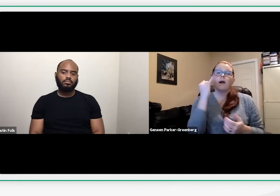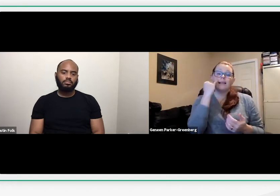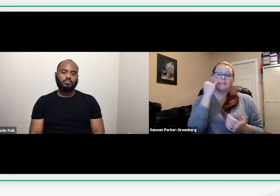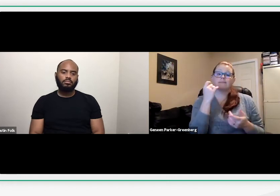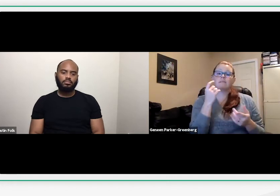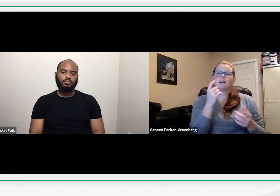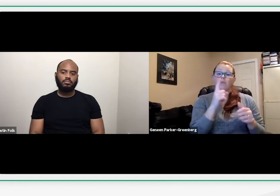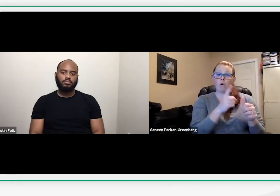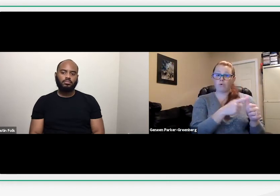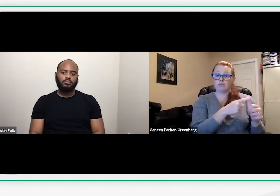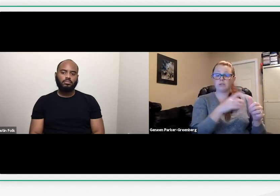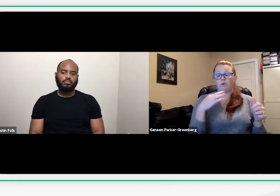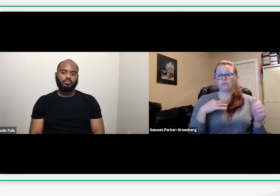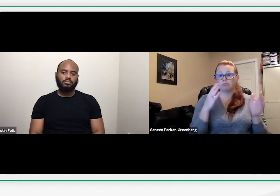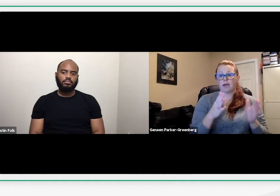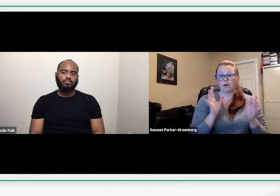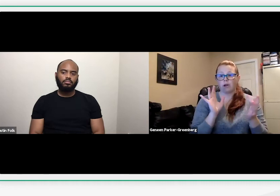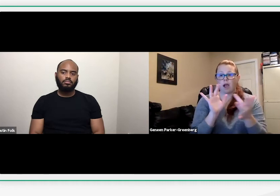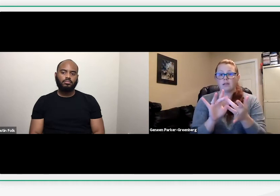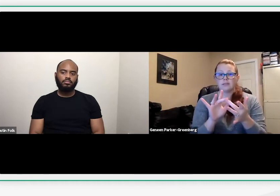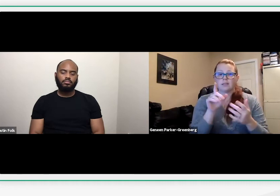over with collections activities.